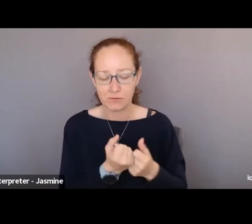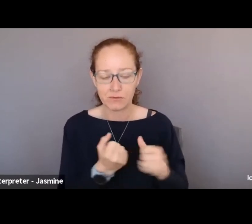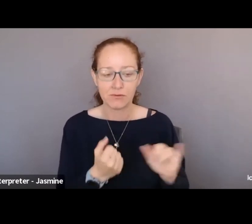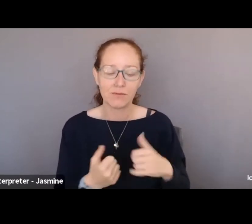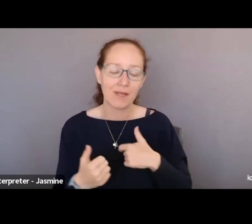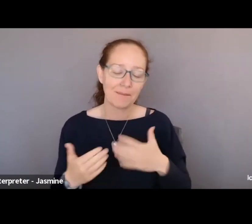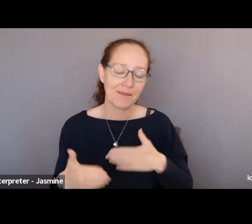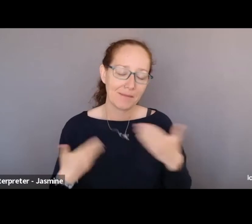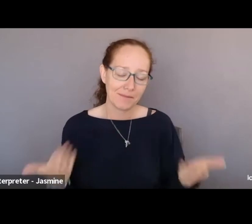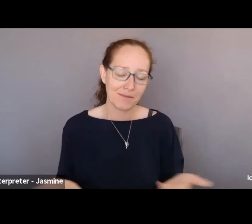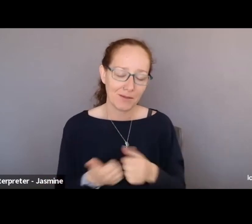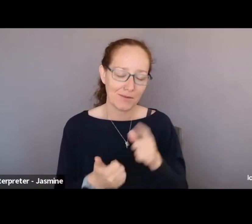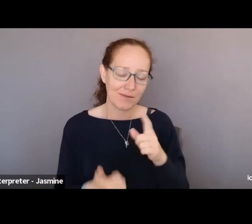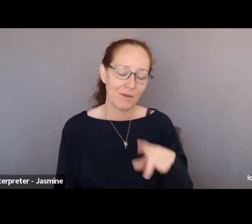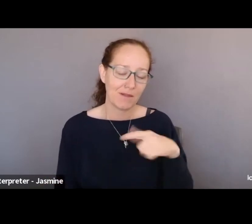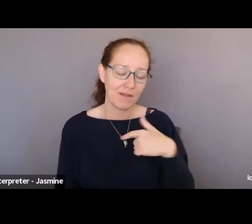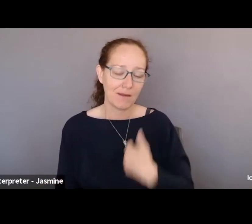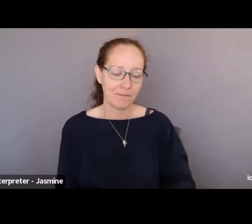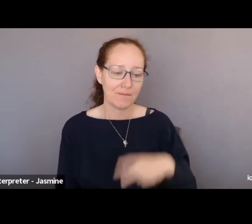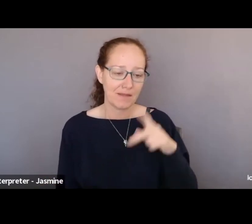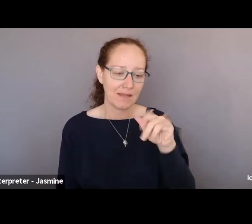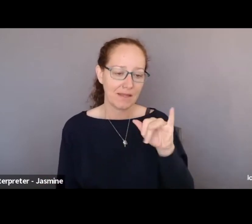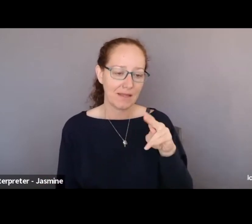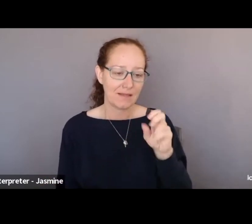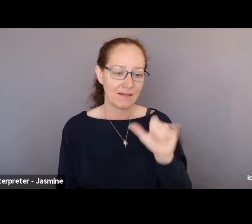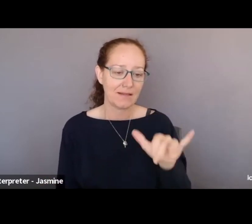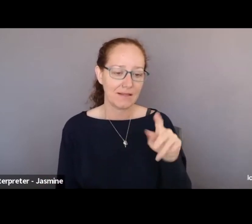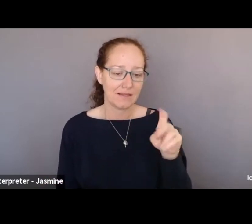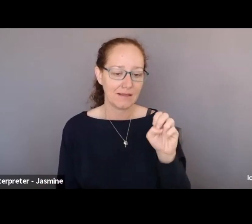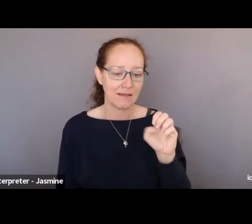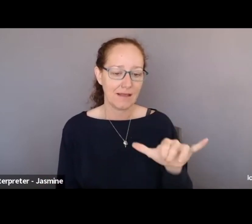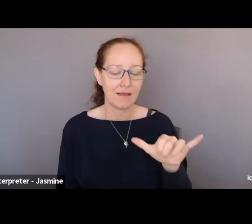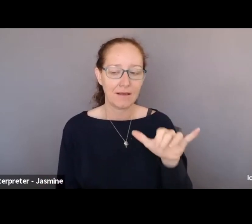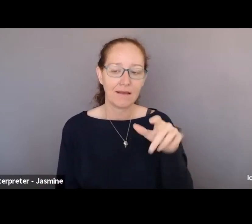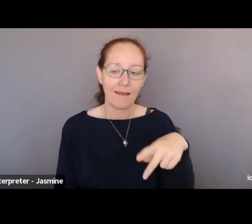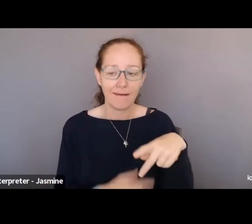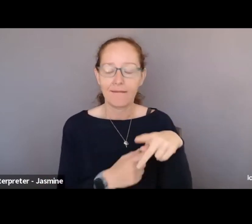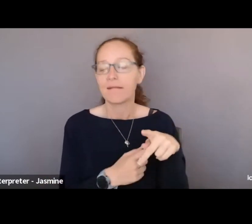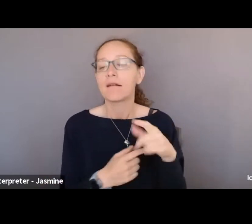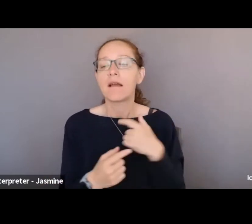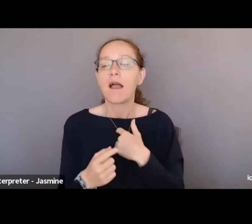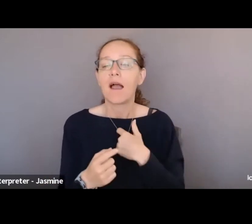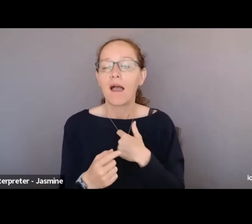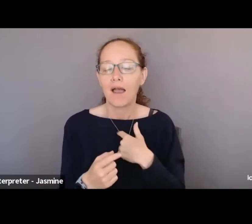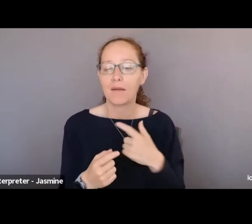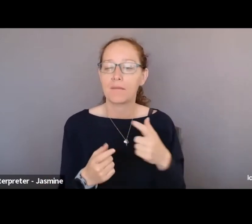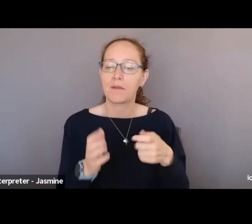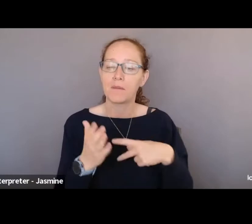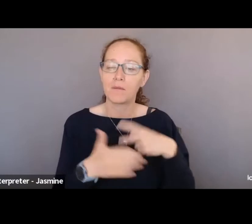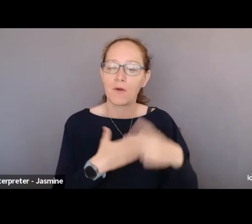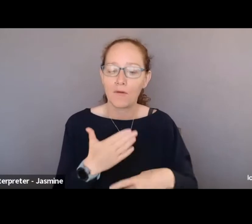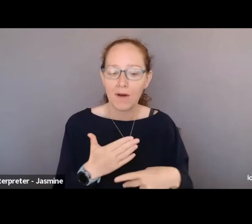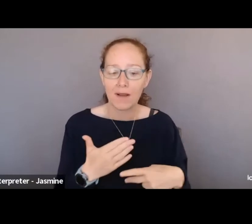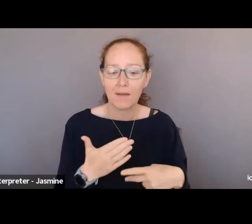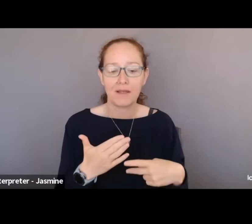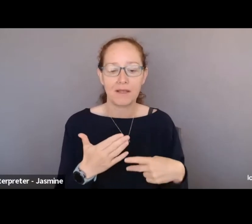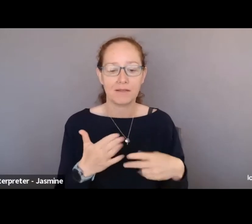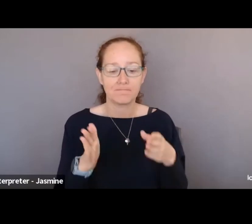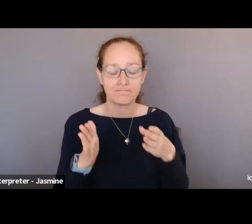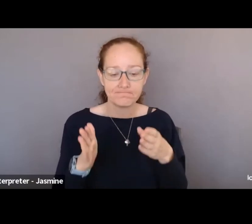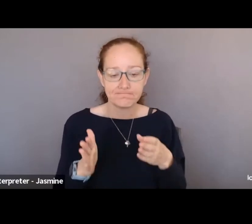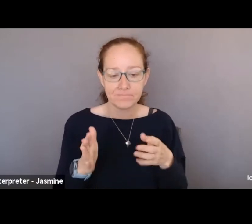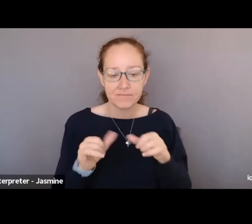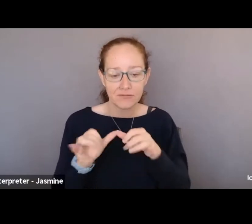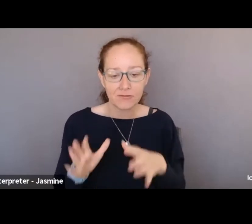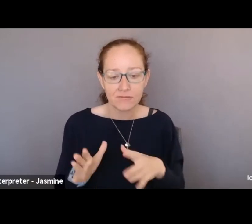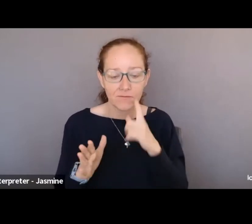and Membership Manager for the New York City Arts and Education Roundtable. I am a white woman with brown hair that goes